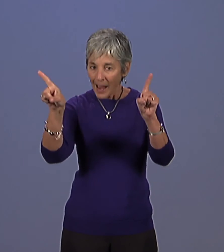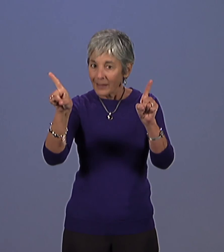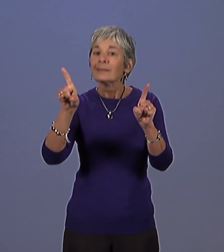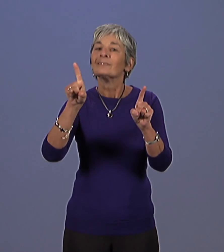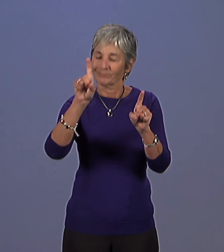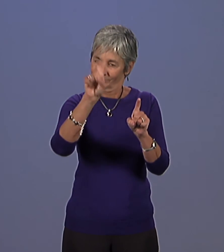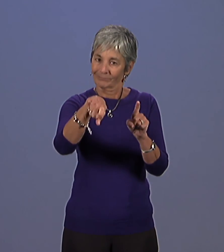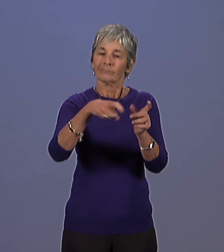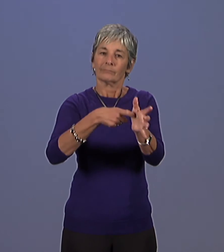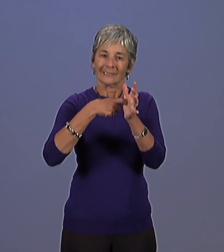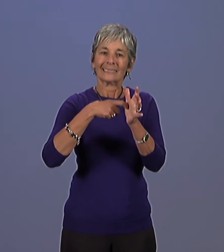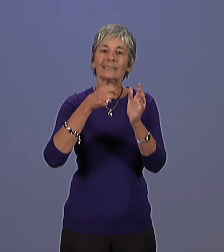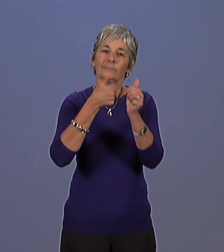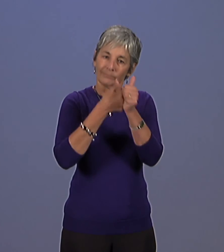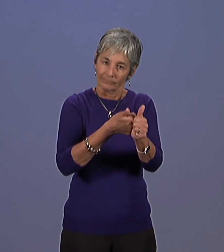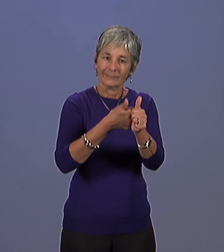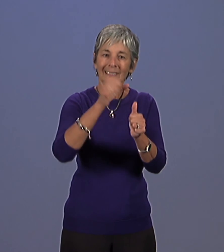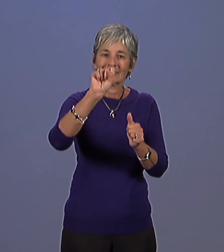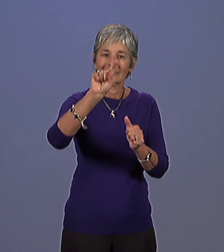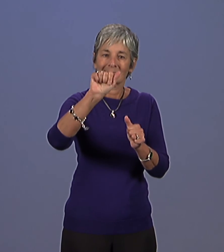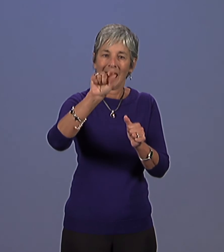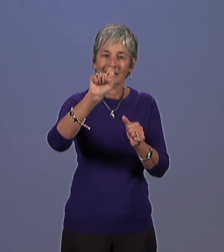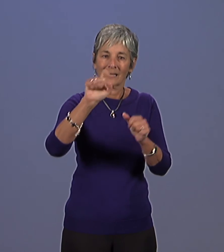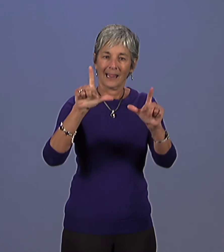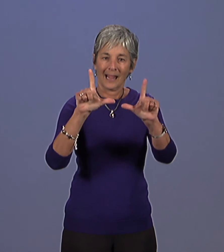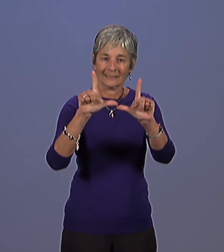but they are required to be licensed by their individual states.